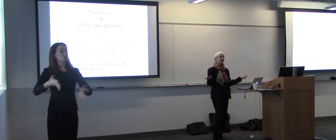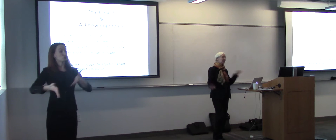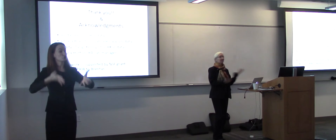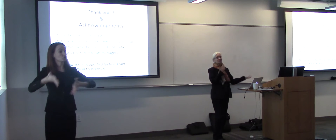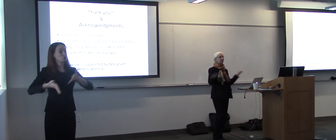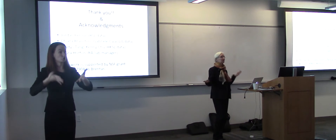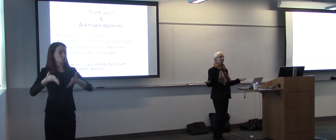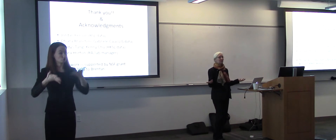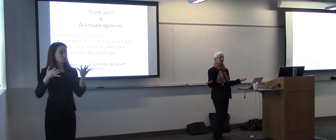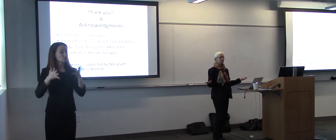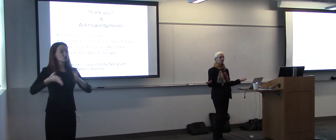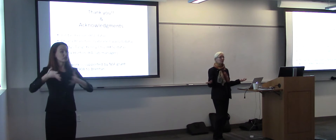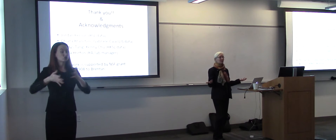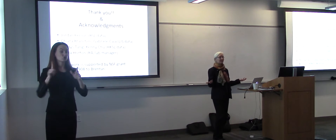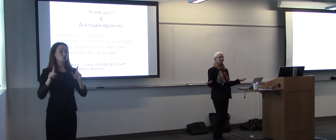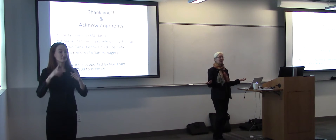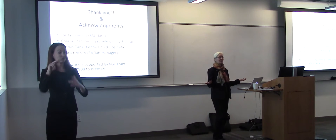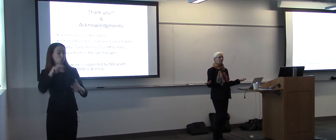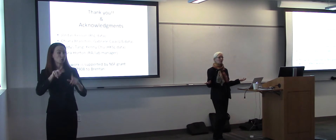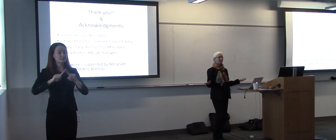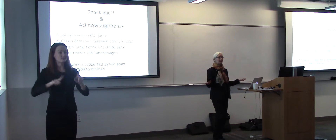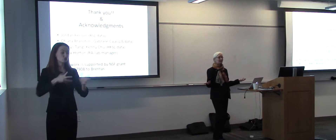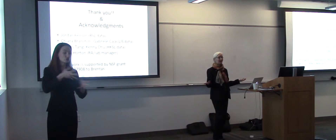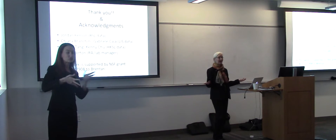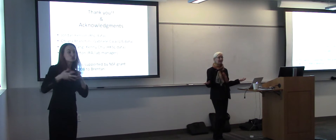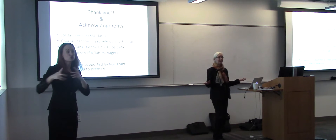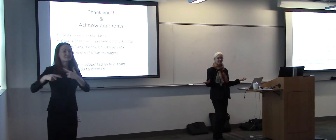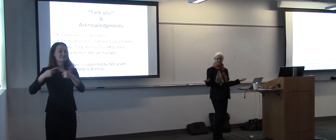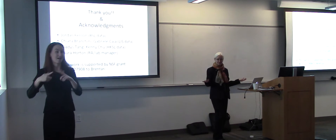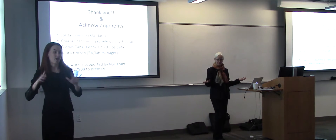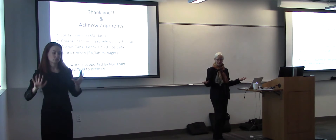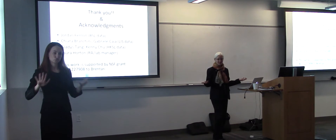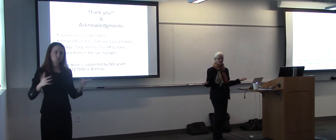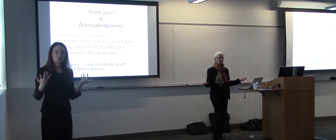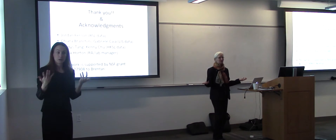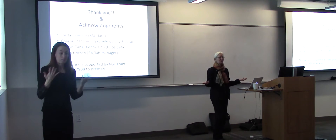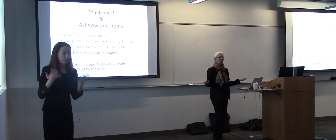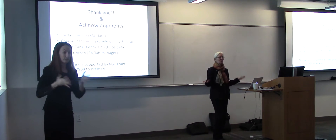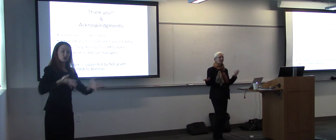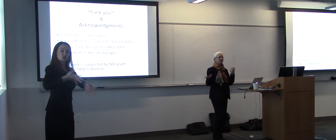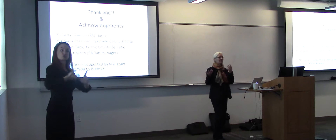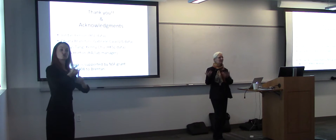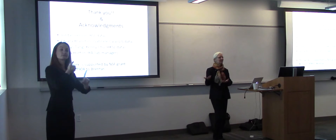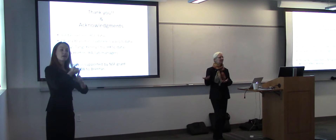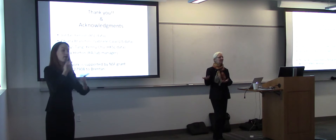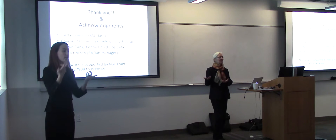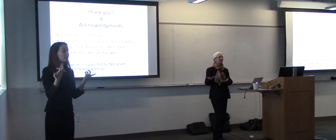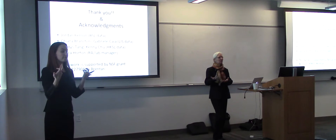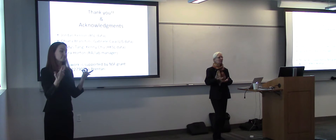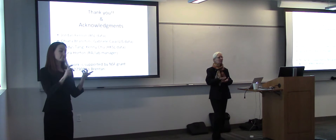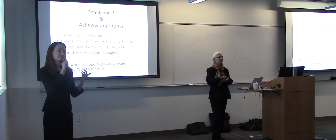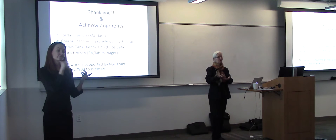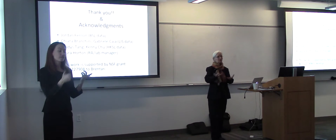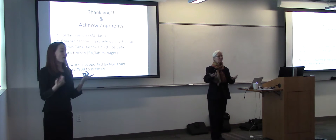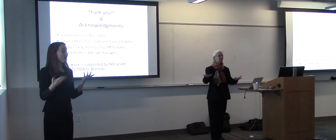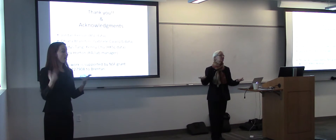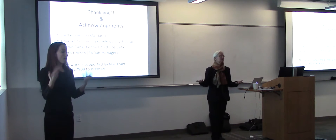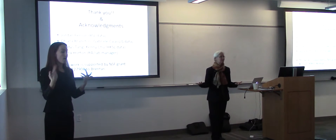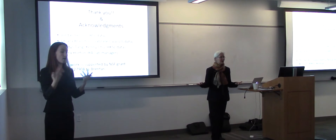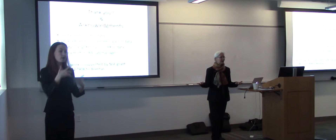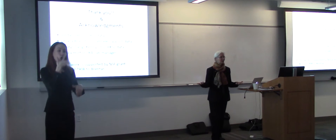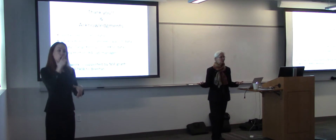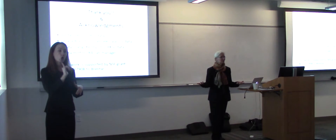see. The difference between the gestural form and the sign form is that maybe the gesture form doesn't sort of